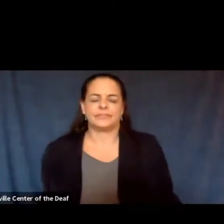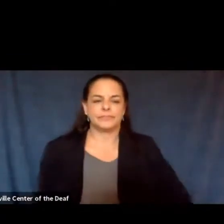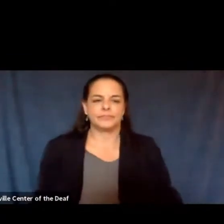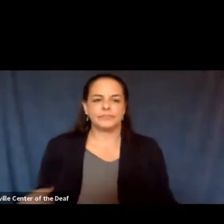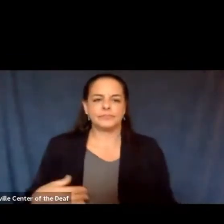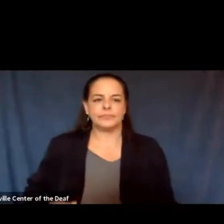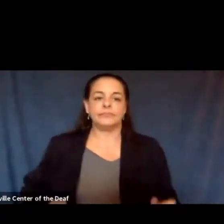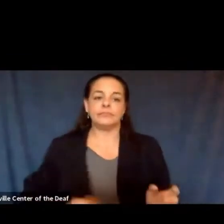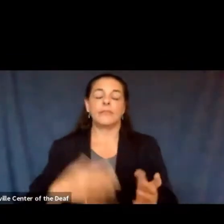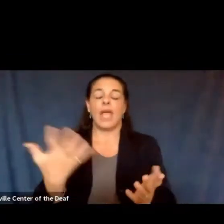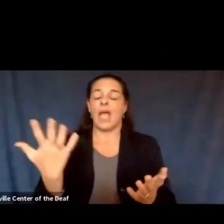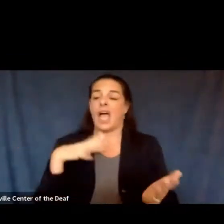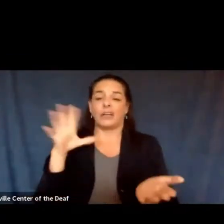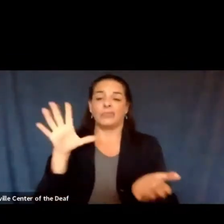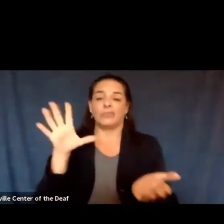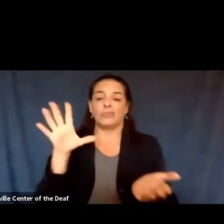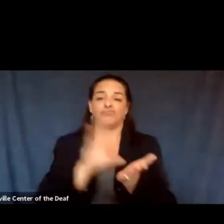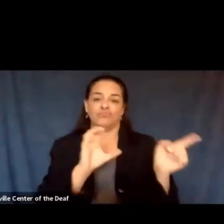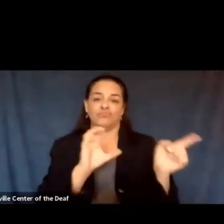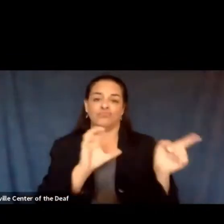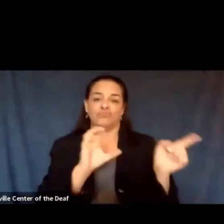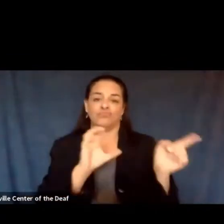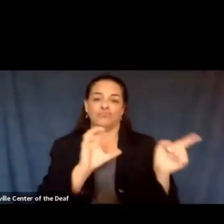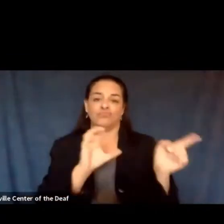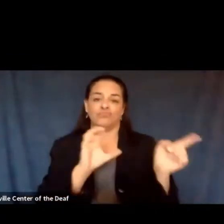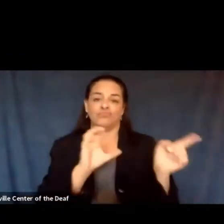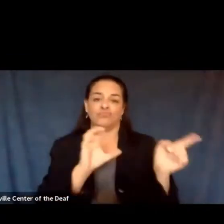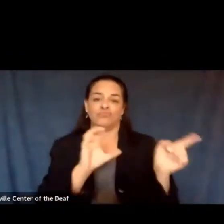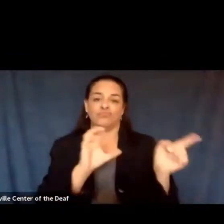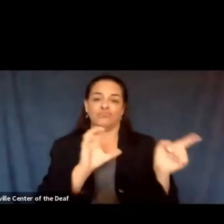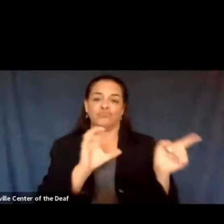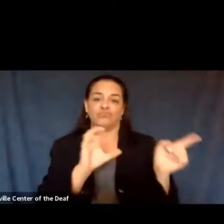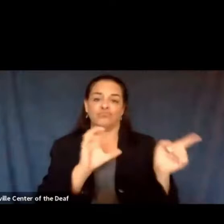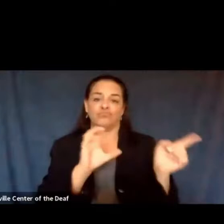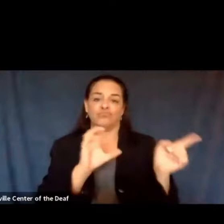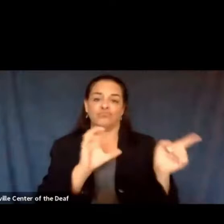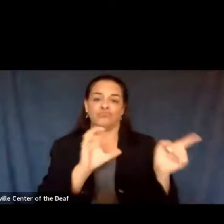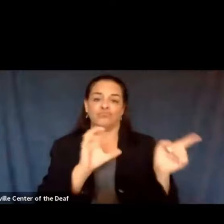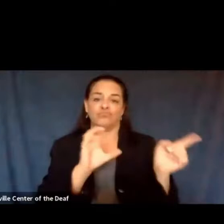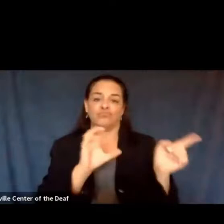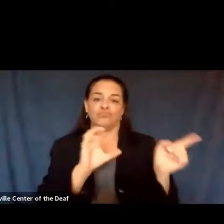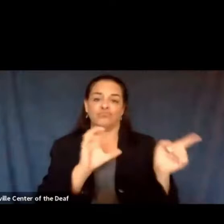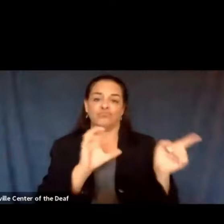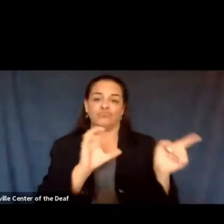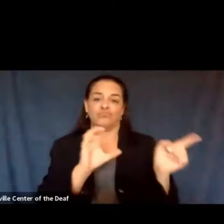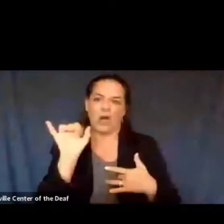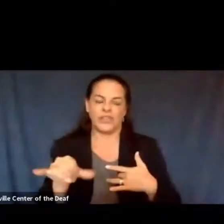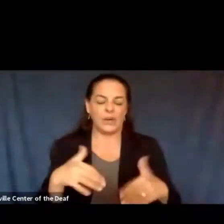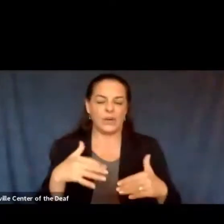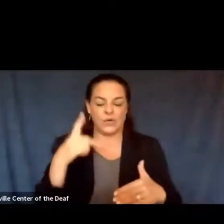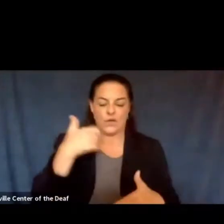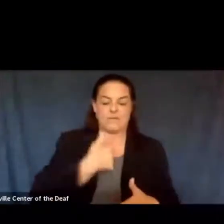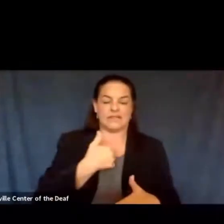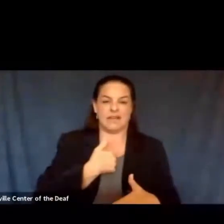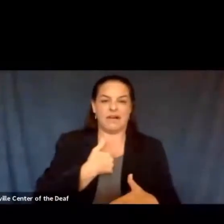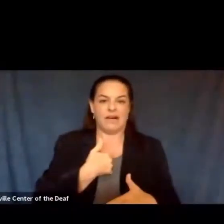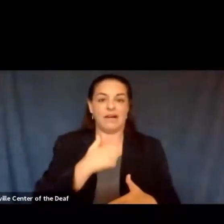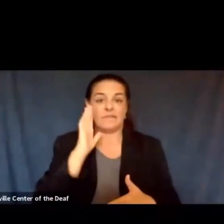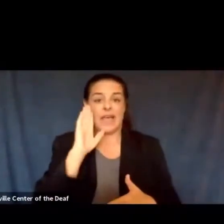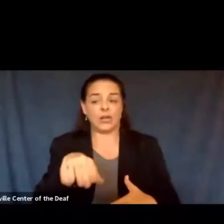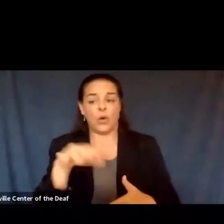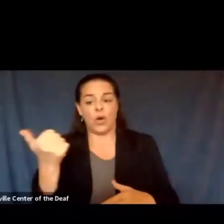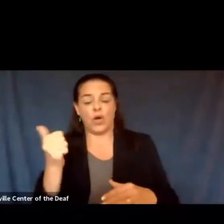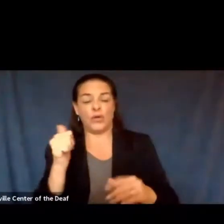I'll echo Charity's. It was disheartening to watch for myself, and I know for team members here at the